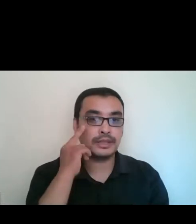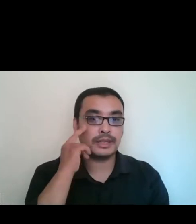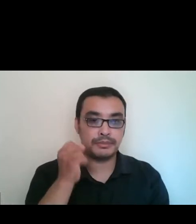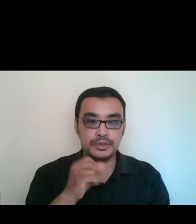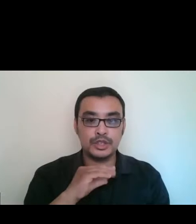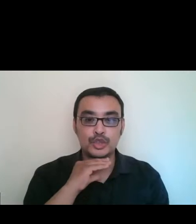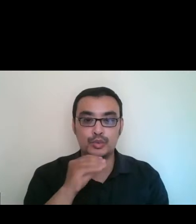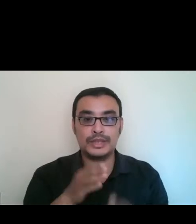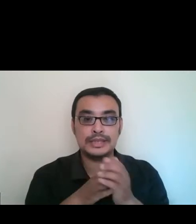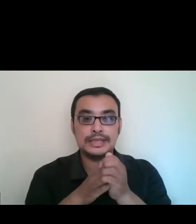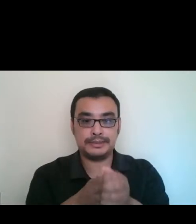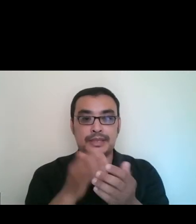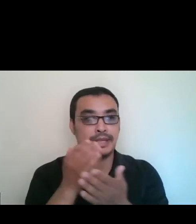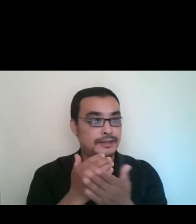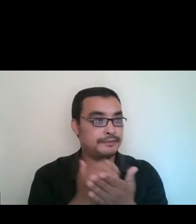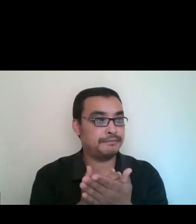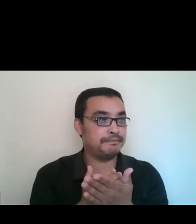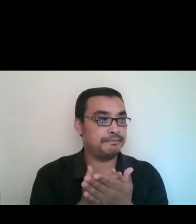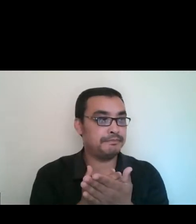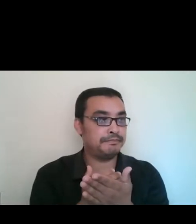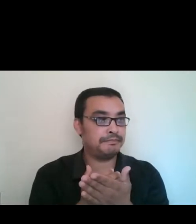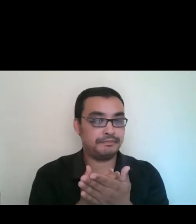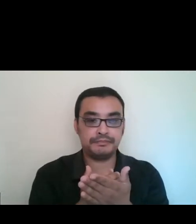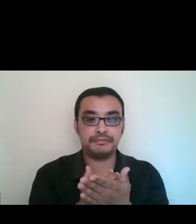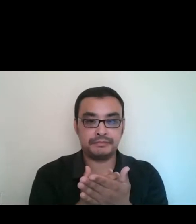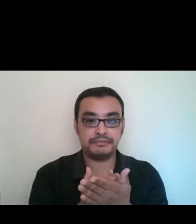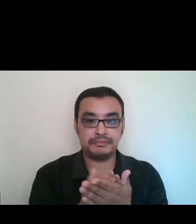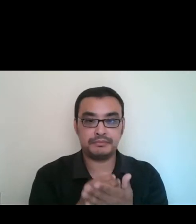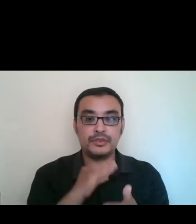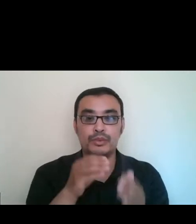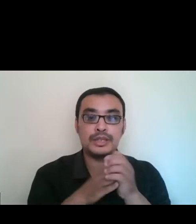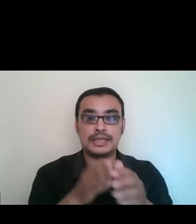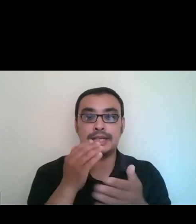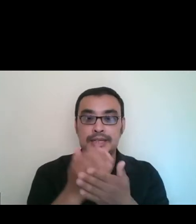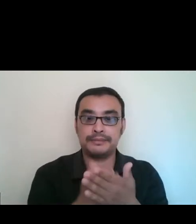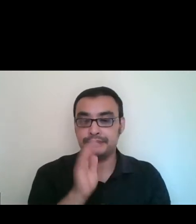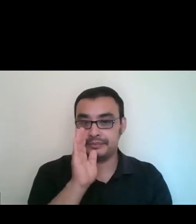that you know, and you will also see in the list